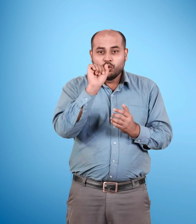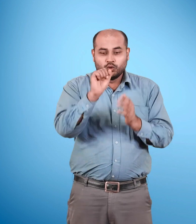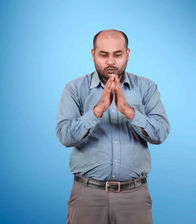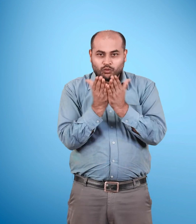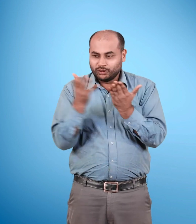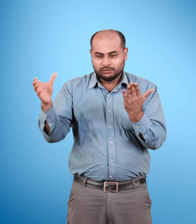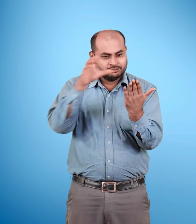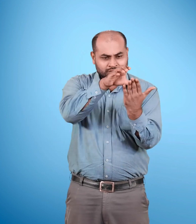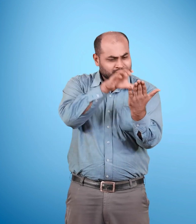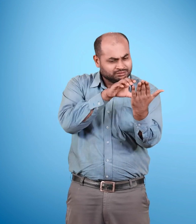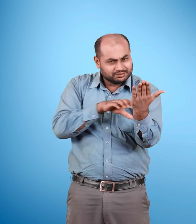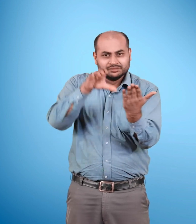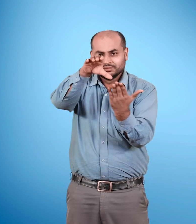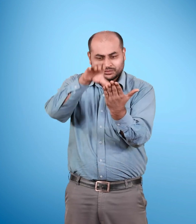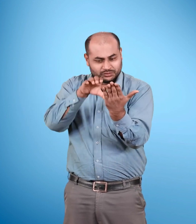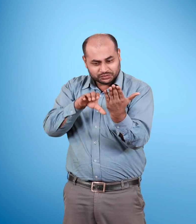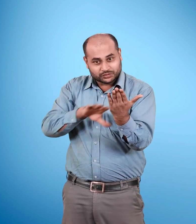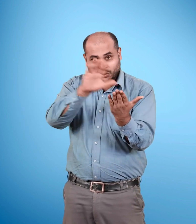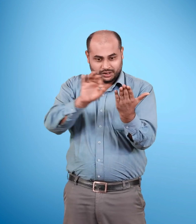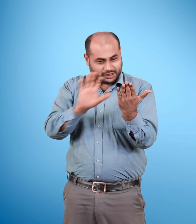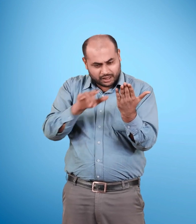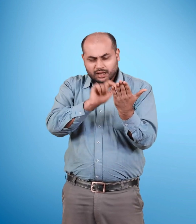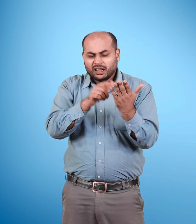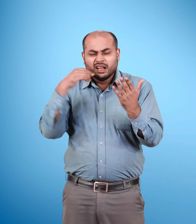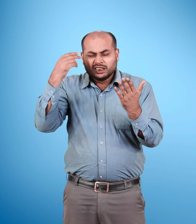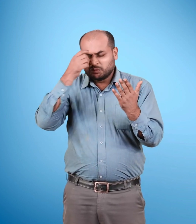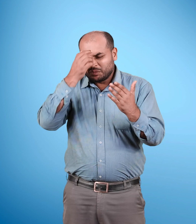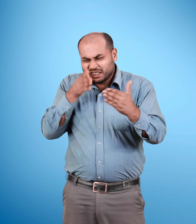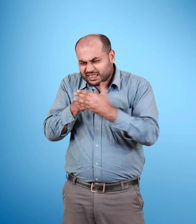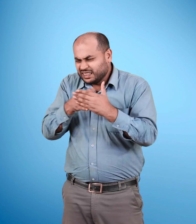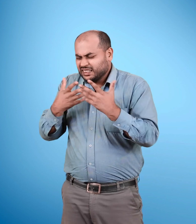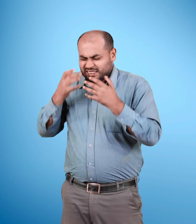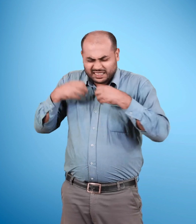Paste them in your notebook and write about the problems that people would have faced.